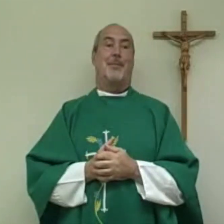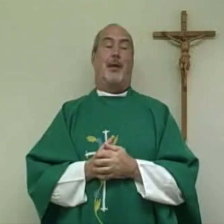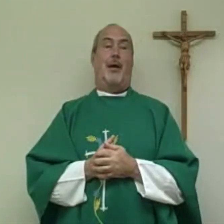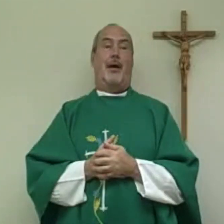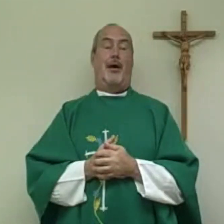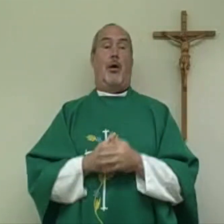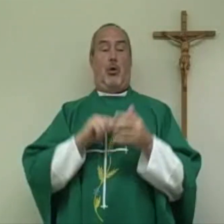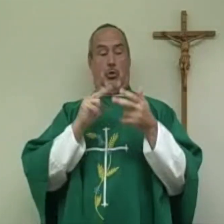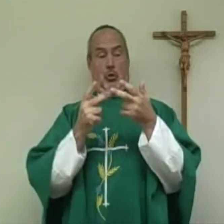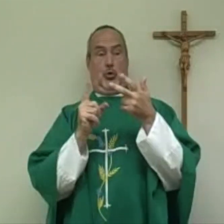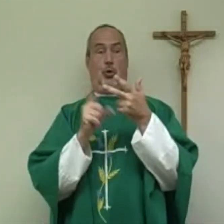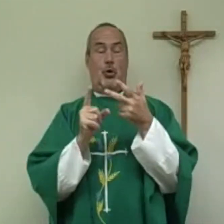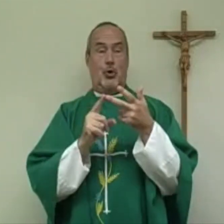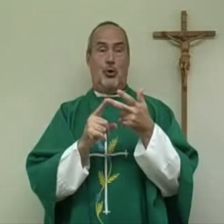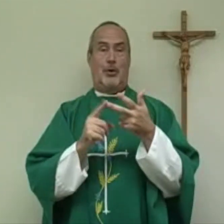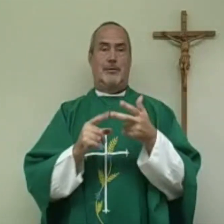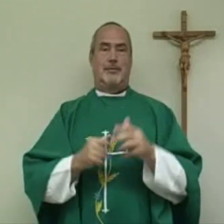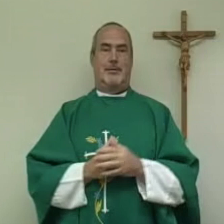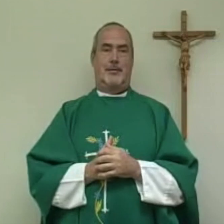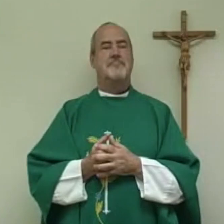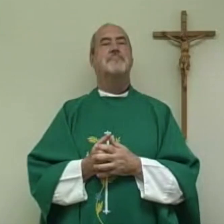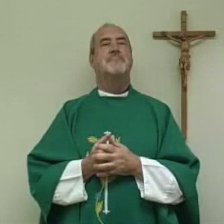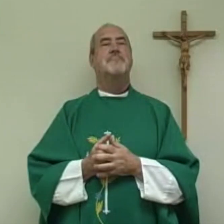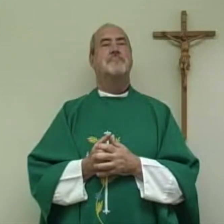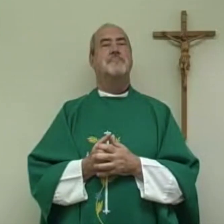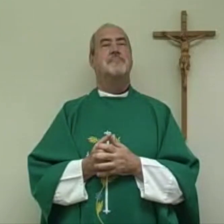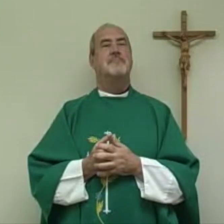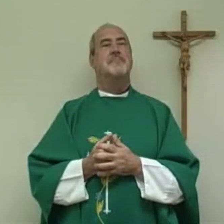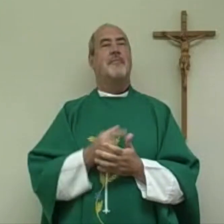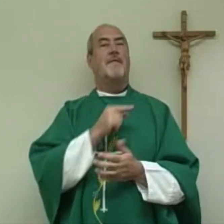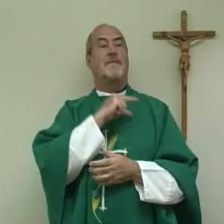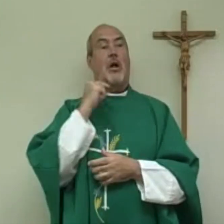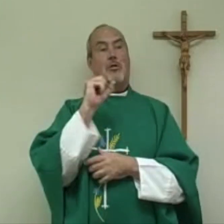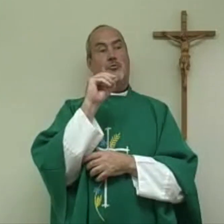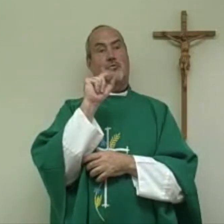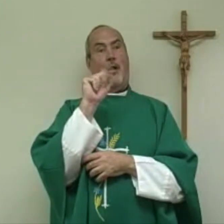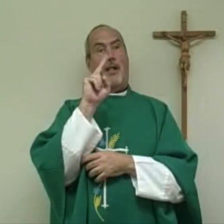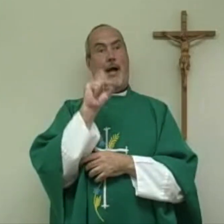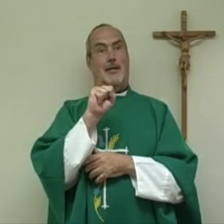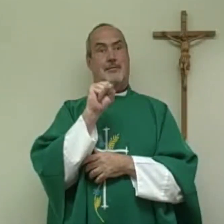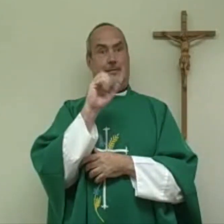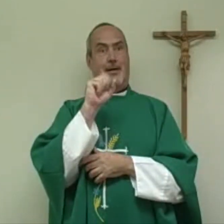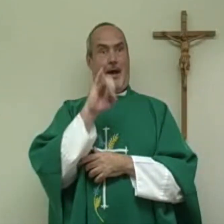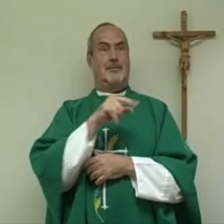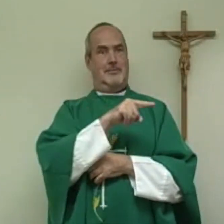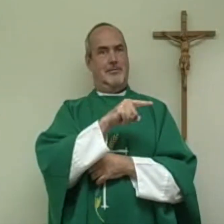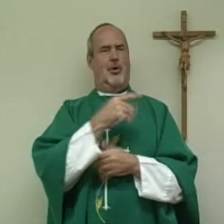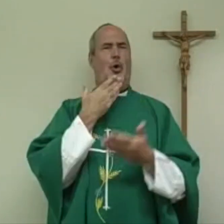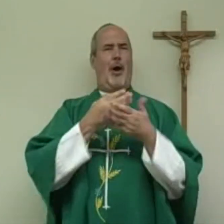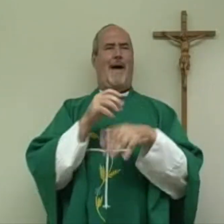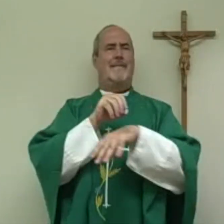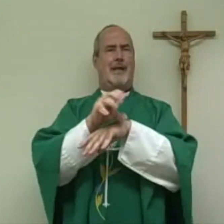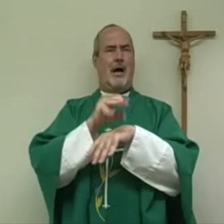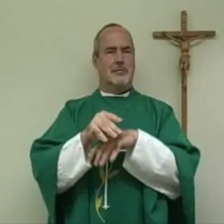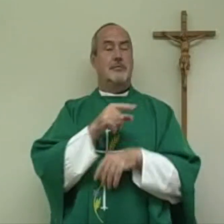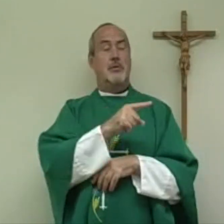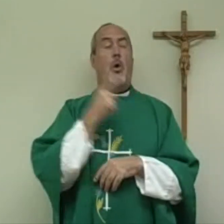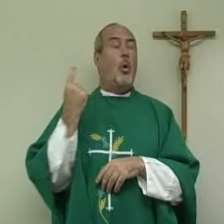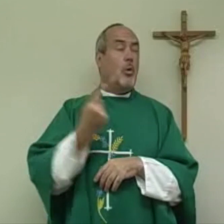deep relationship with him. And the third thing is that Father Solanus Casey gives us